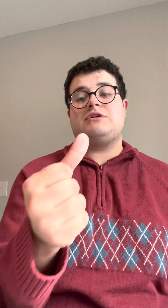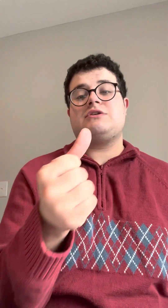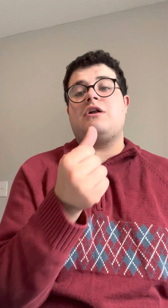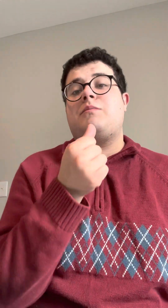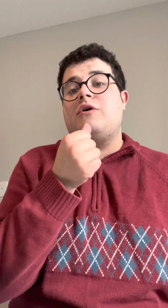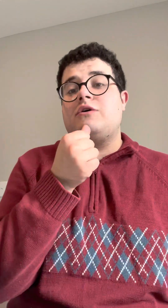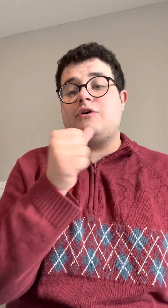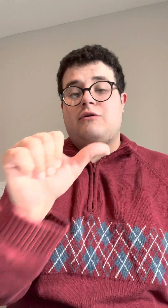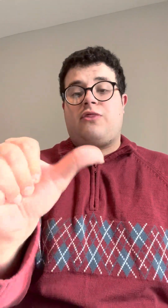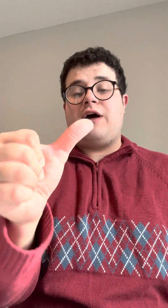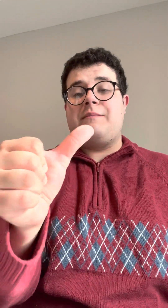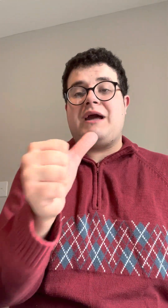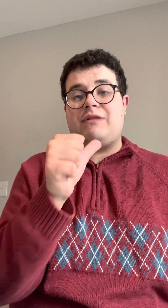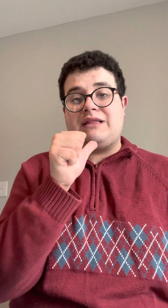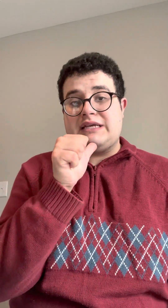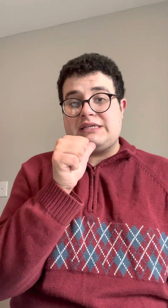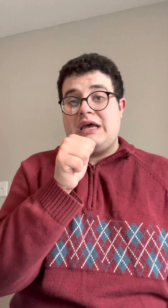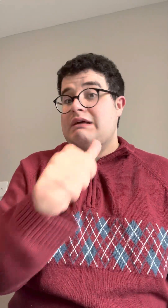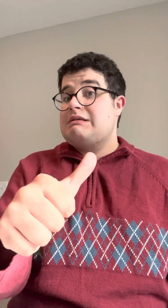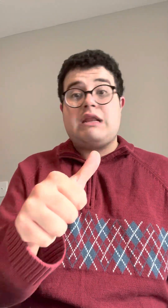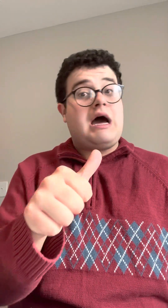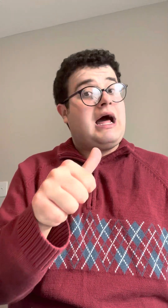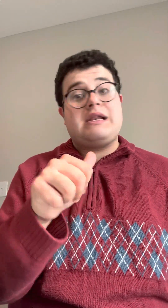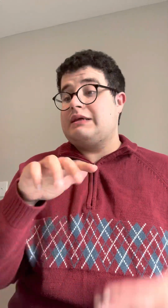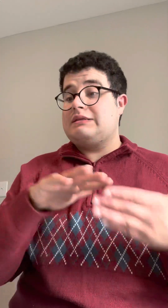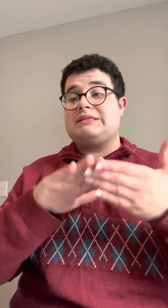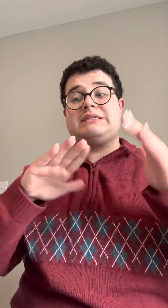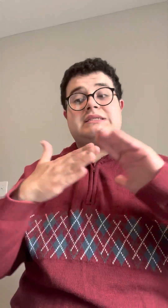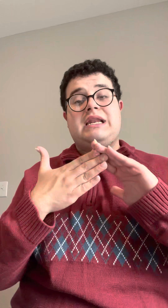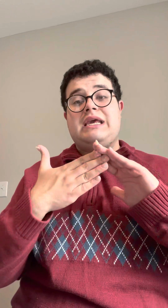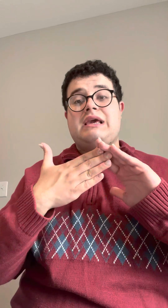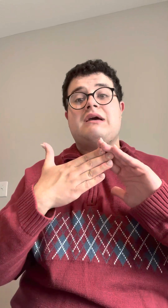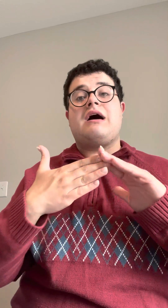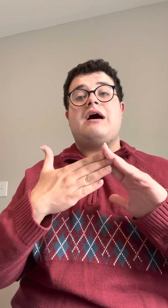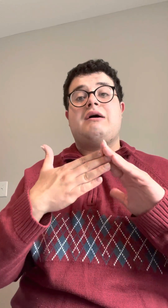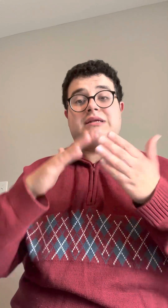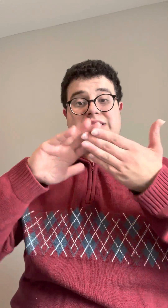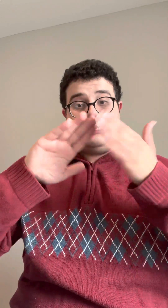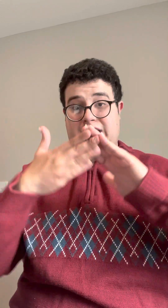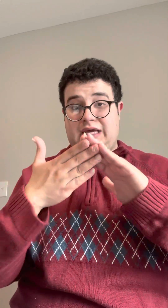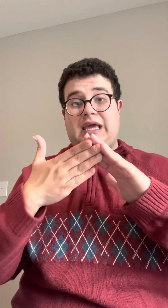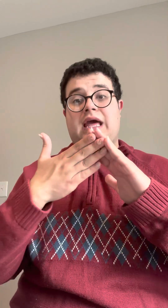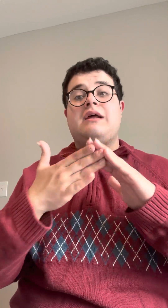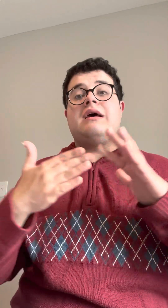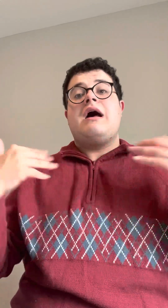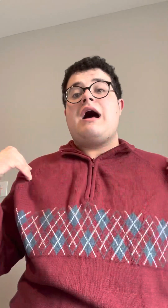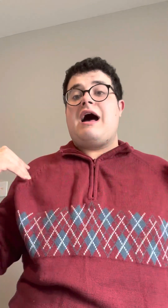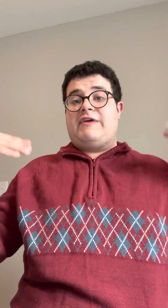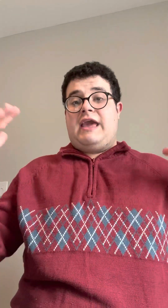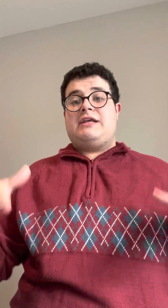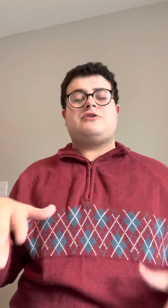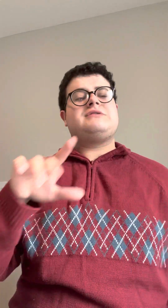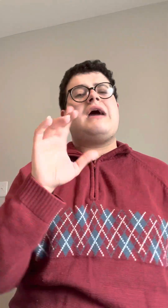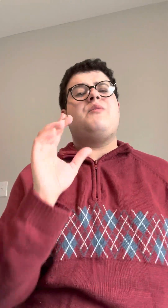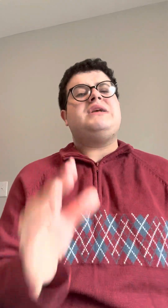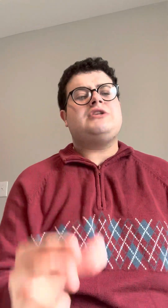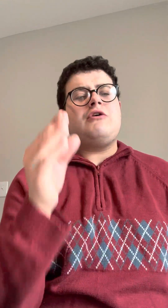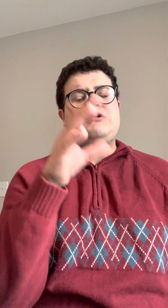going to put your thumb out like this. Not city, city again. Of angels, and we don't use